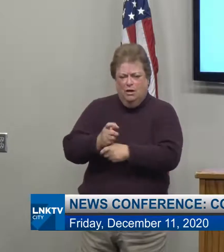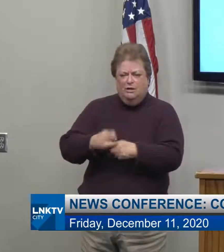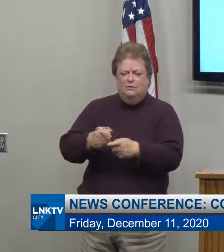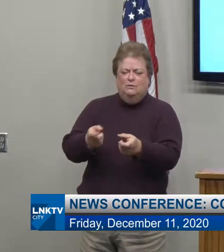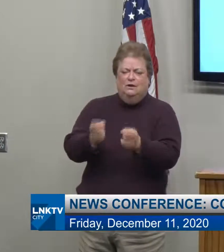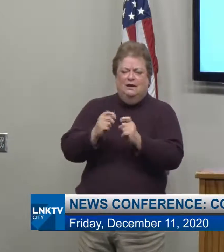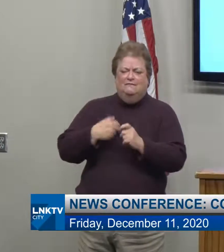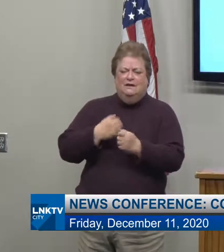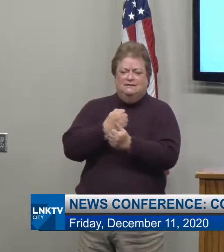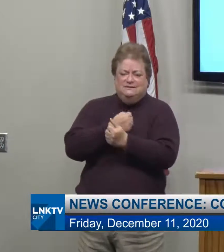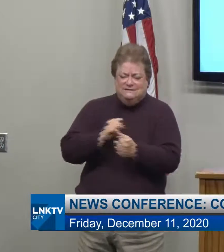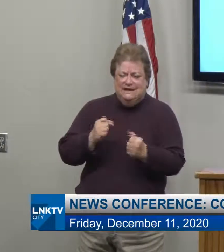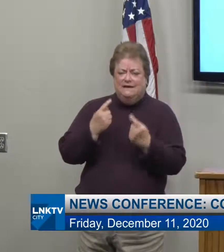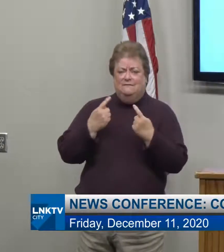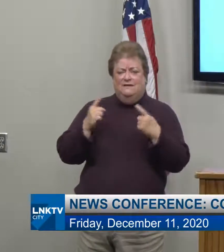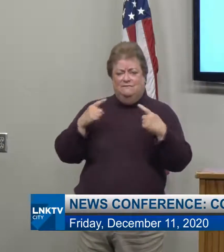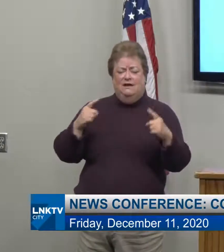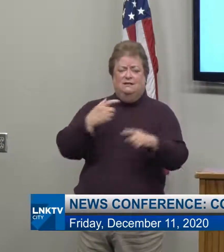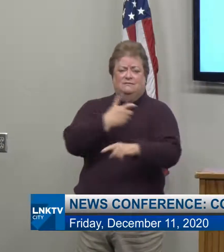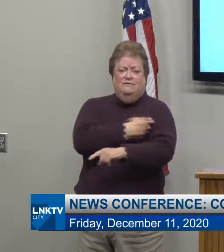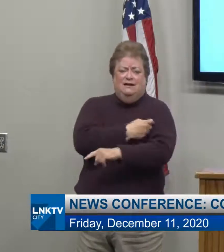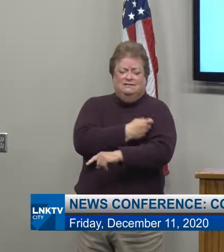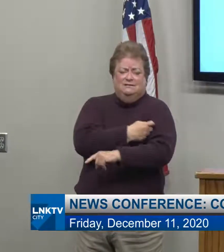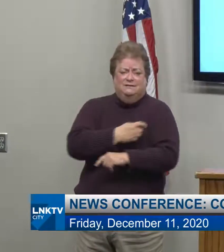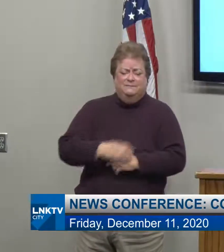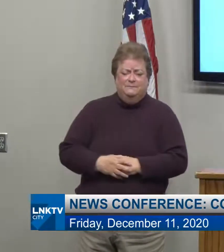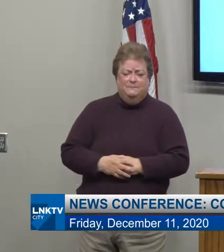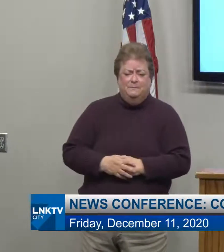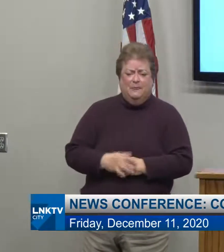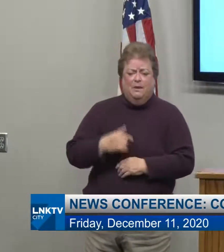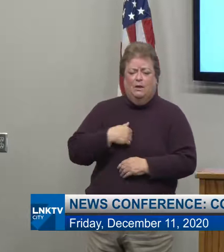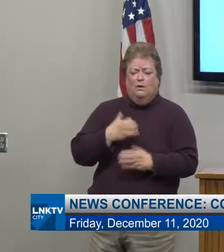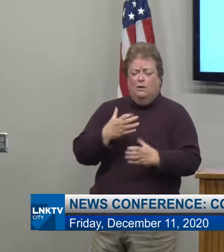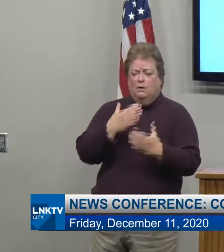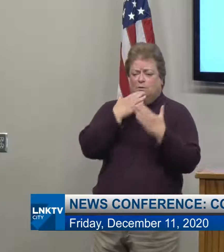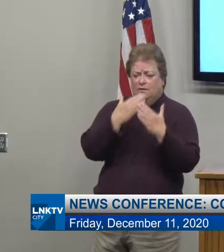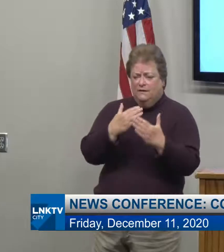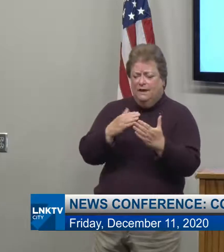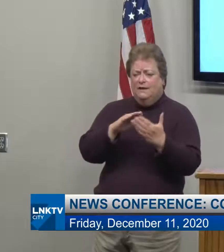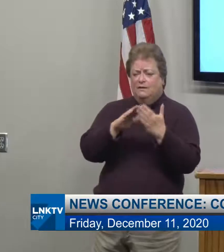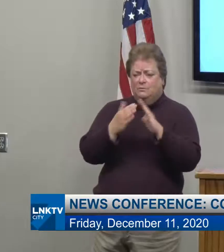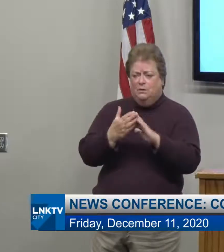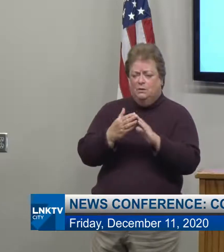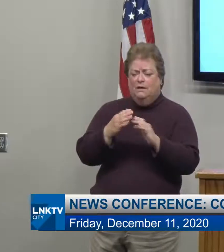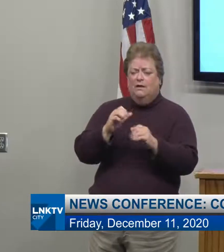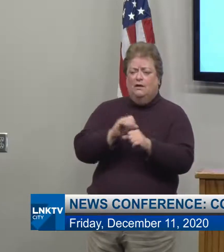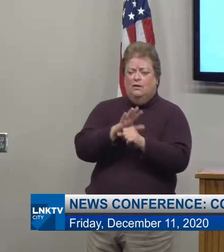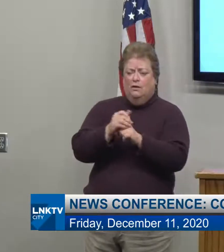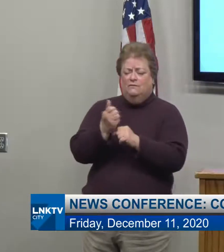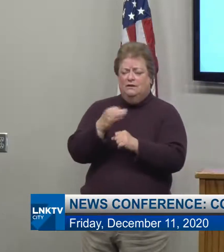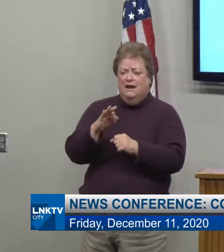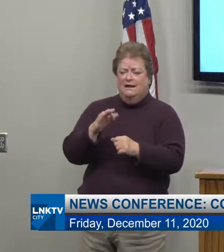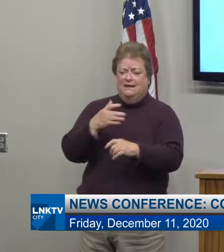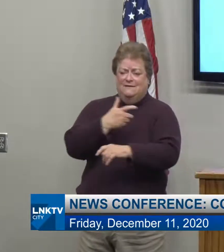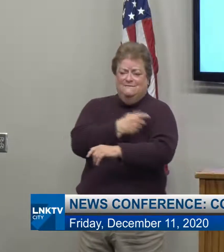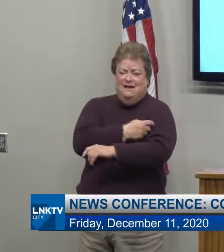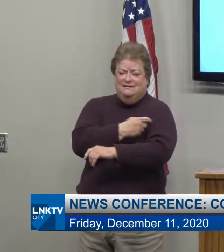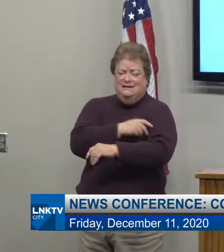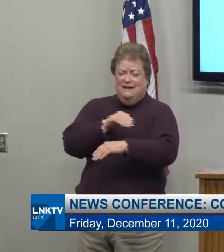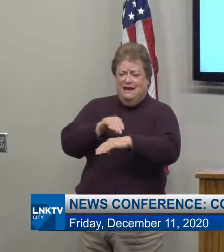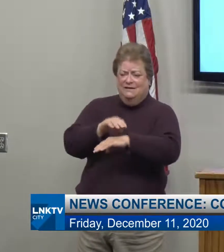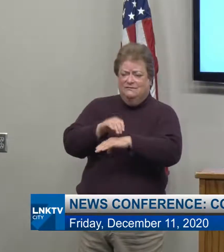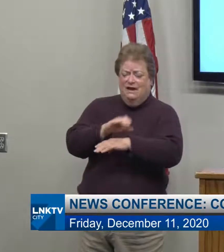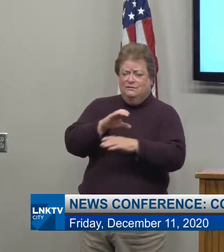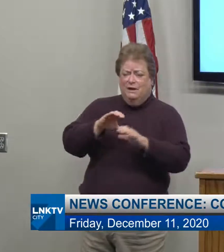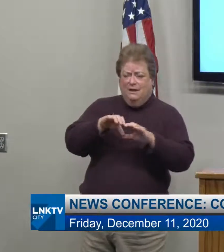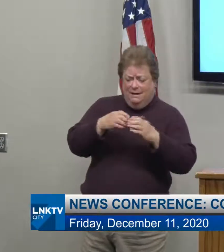effective vaccine to humankind. We likewise appreciate our community COVID-19 Vaccine Advisory Committee and our